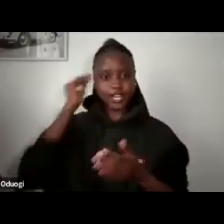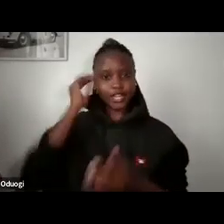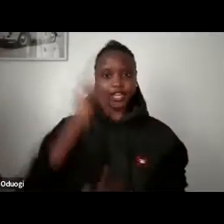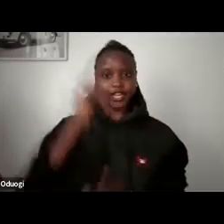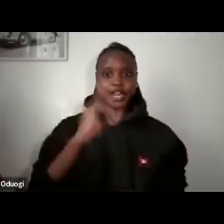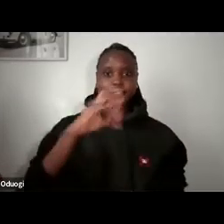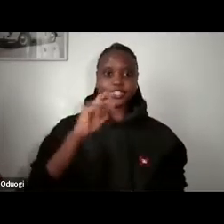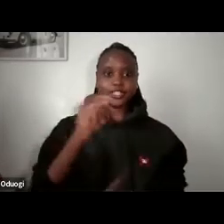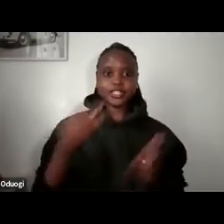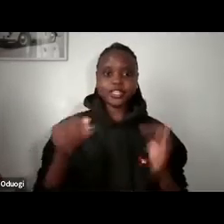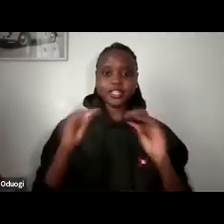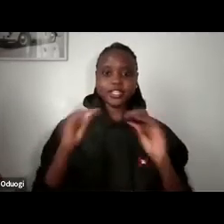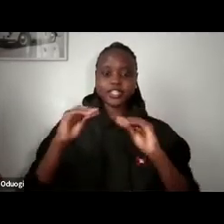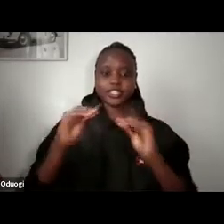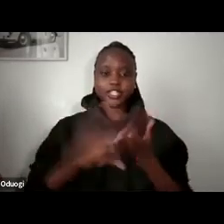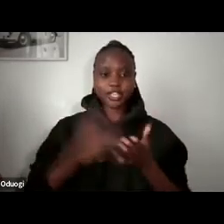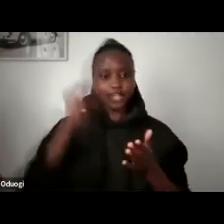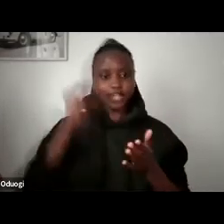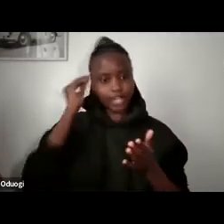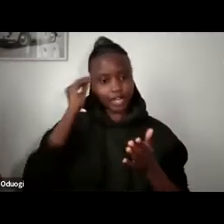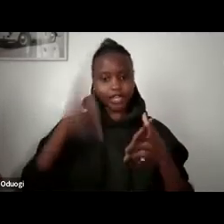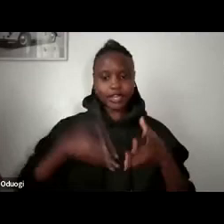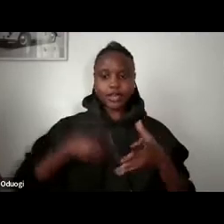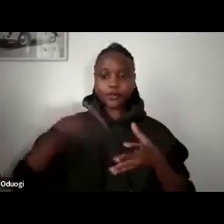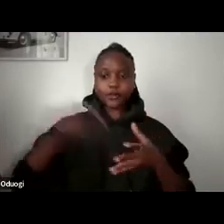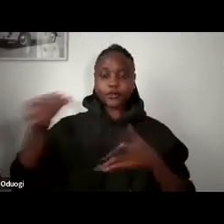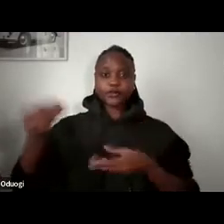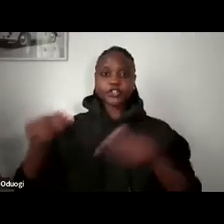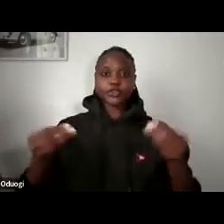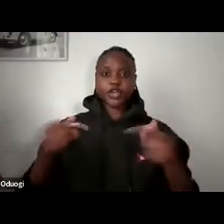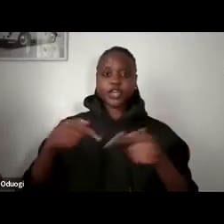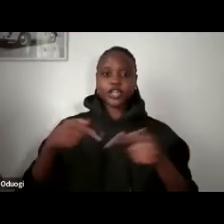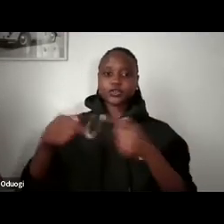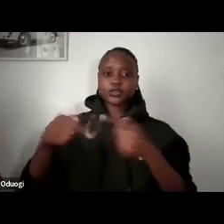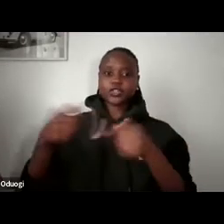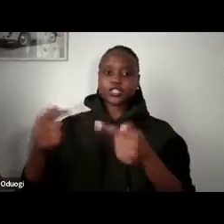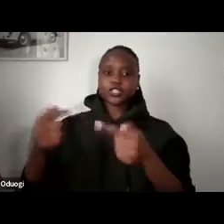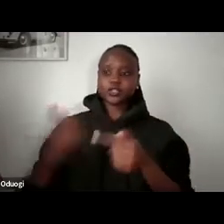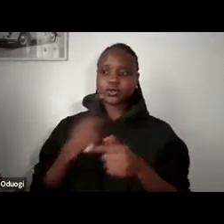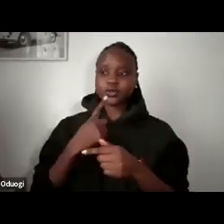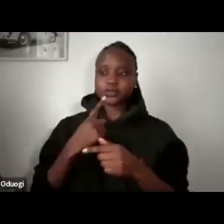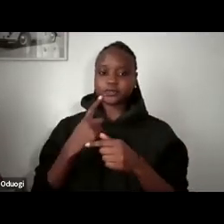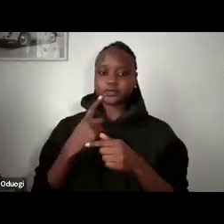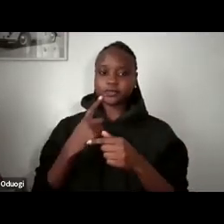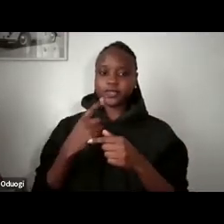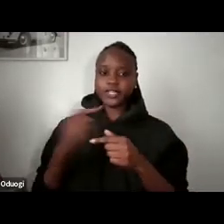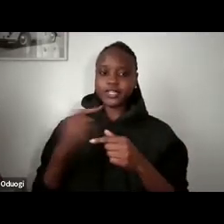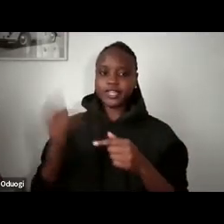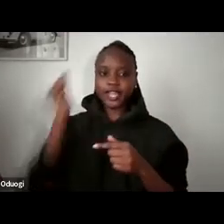then the provision has gone even further to mark that in the education